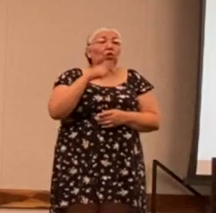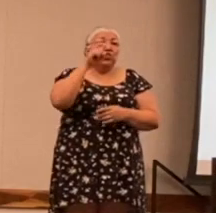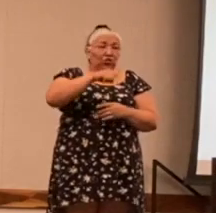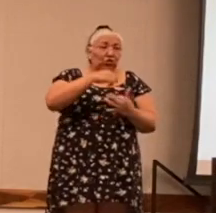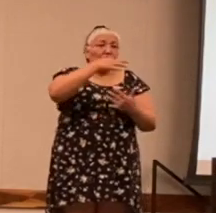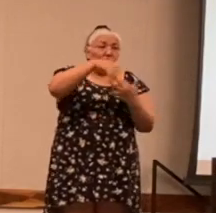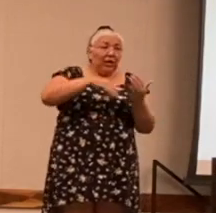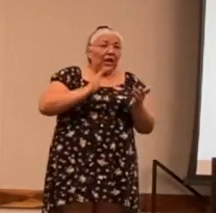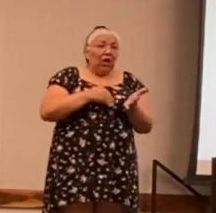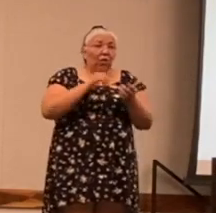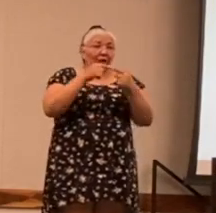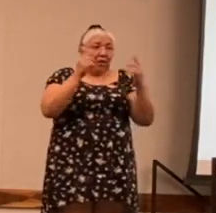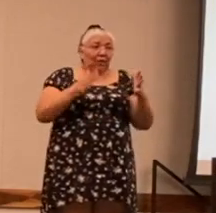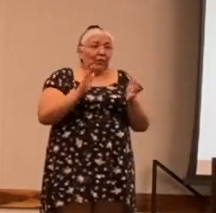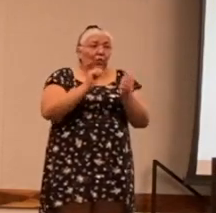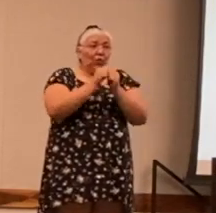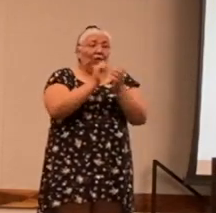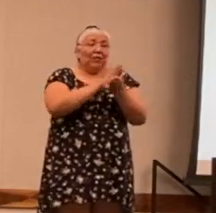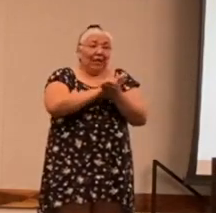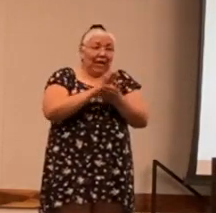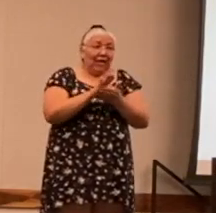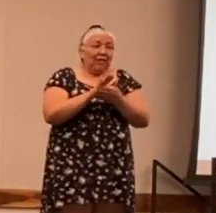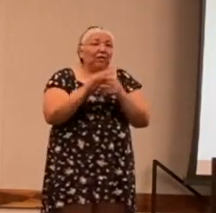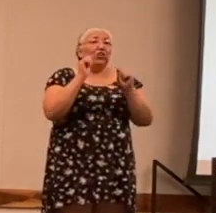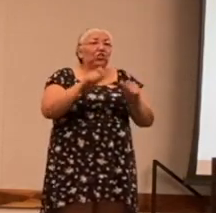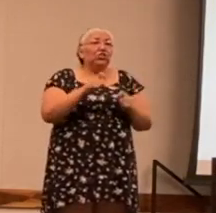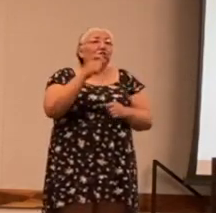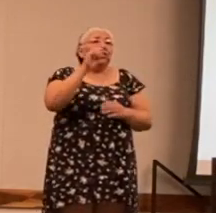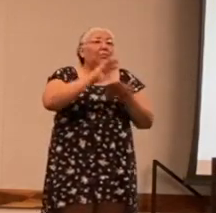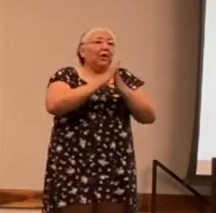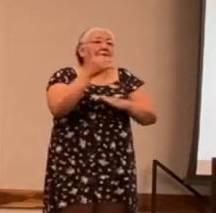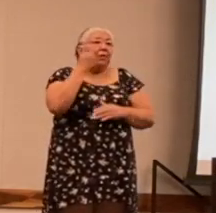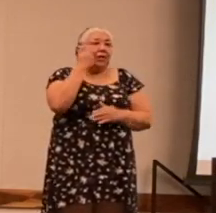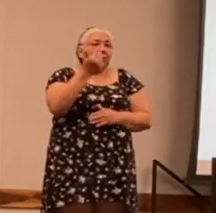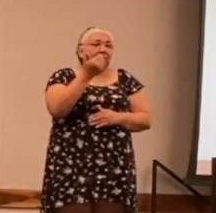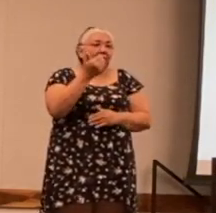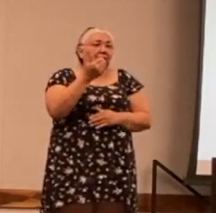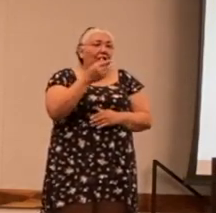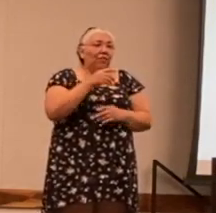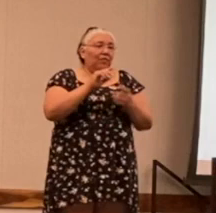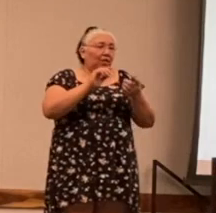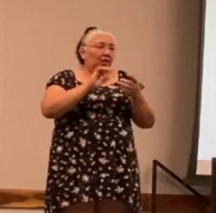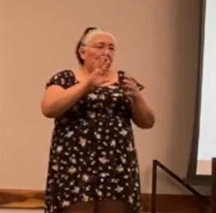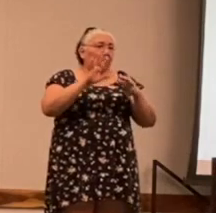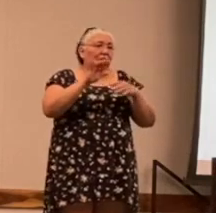our enemies with kindness so that they will become ashamed and turn from their sins.